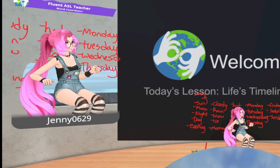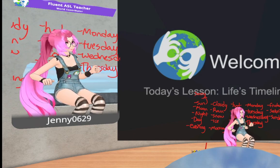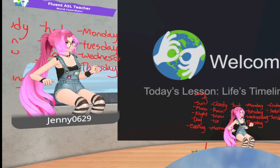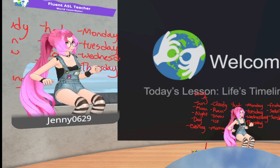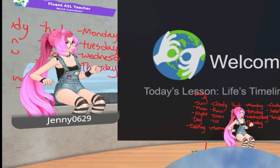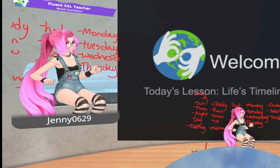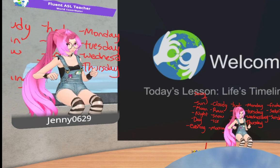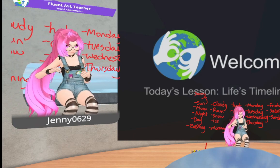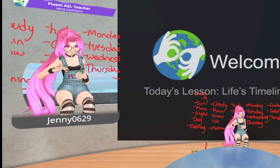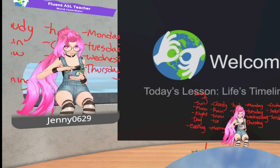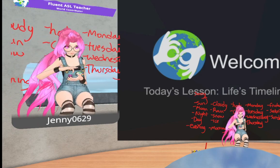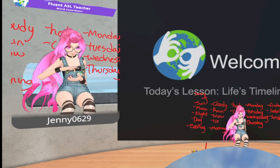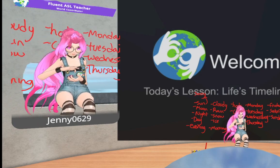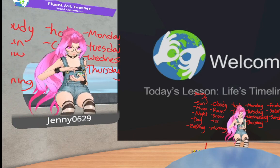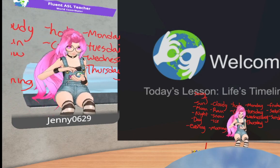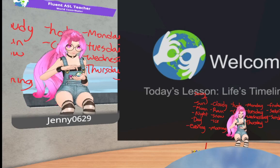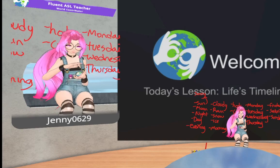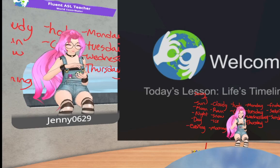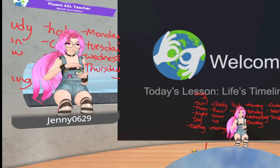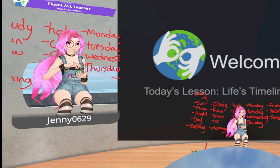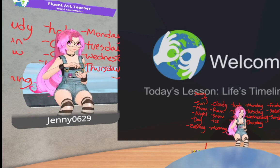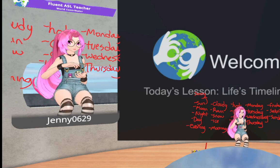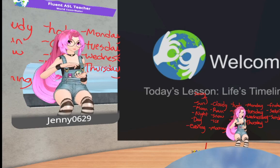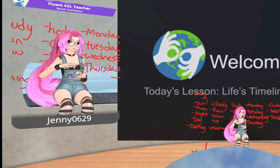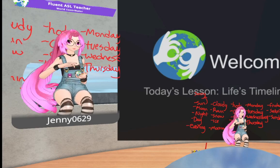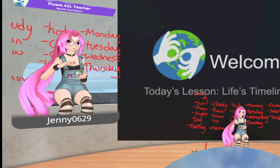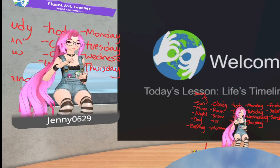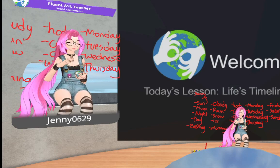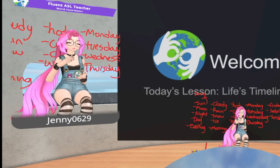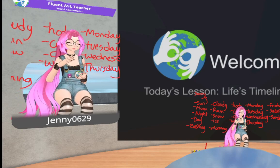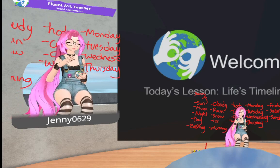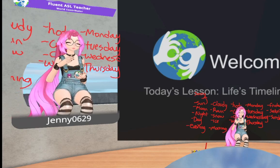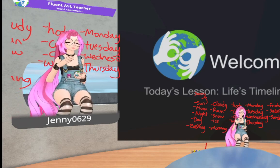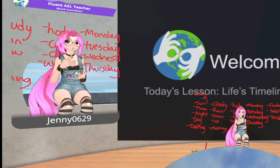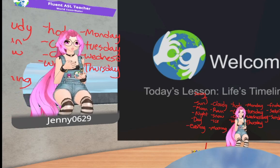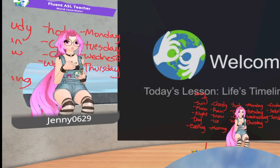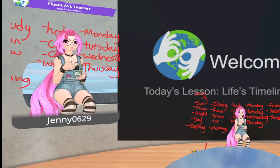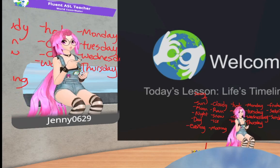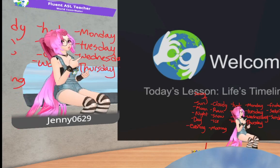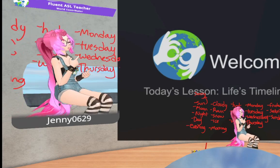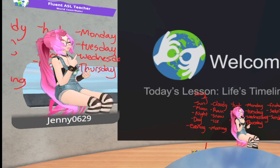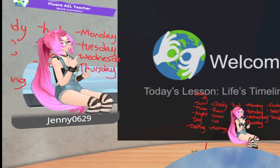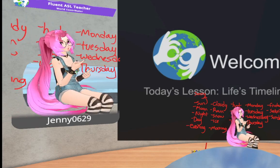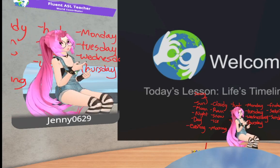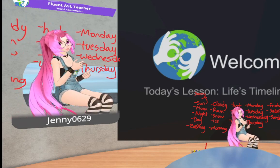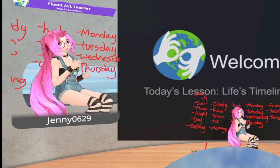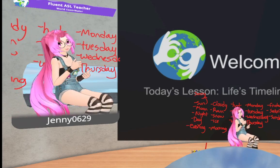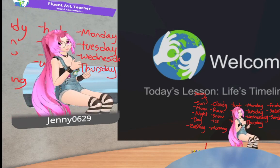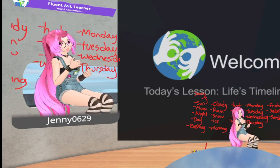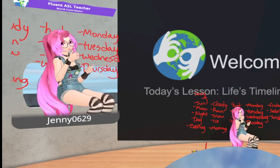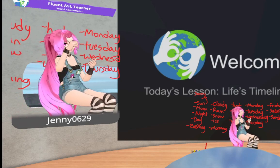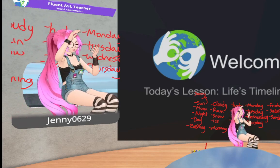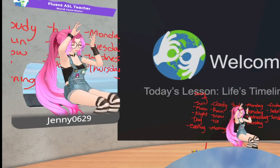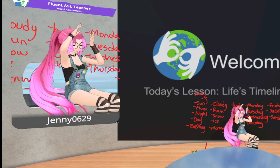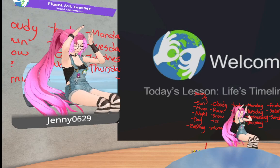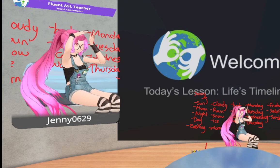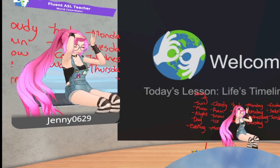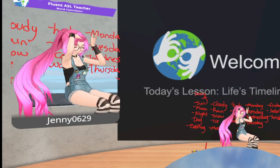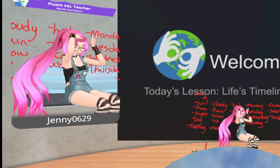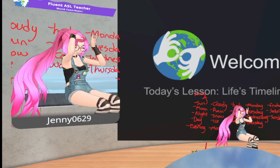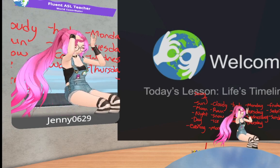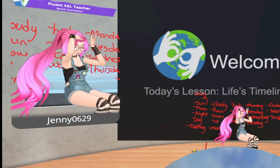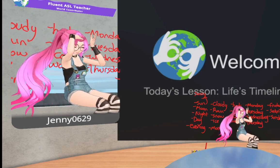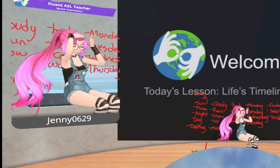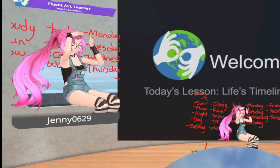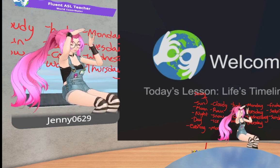the chest. I saw some people doing it up here, which is more closer to confused. Yeah, I would recommend not doing it